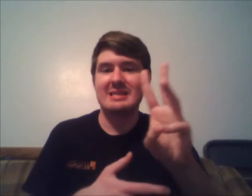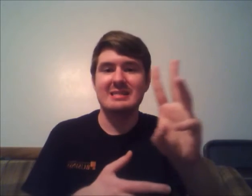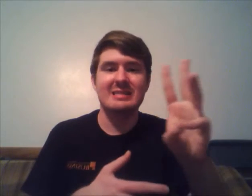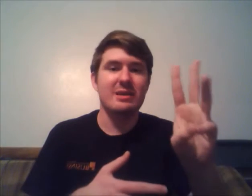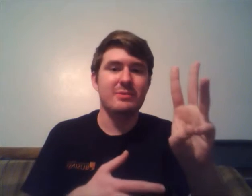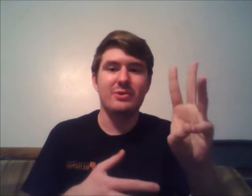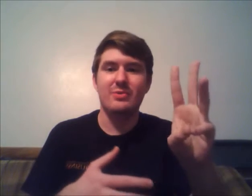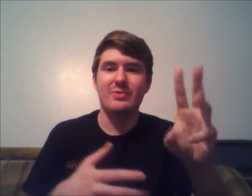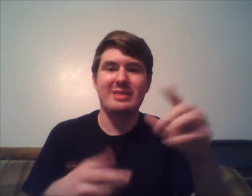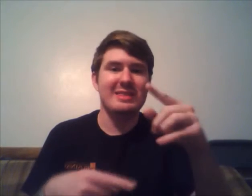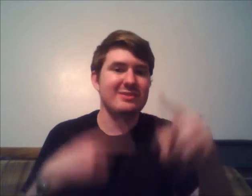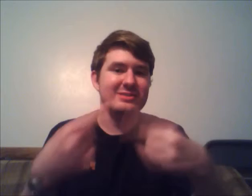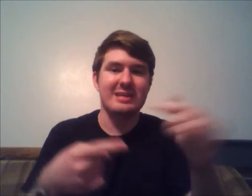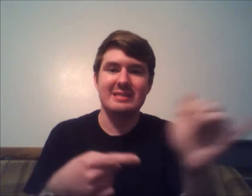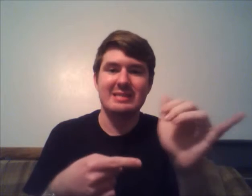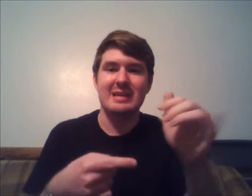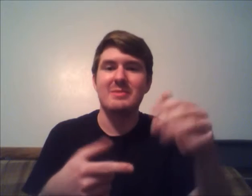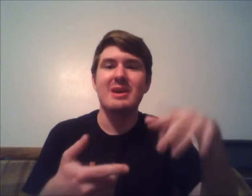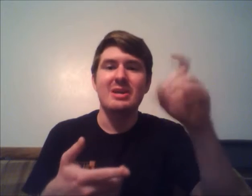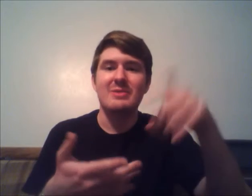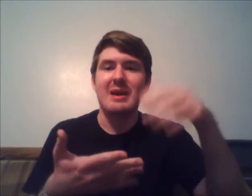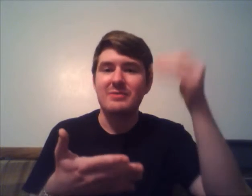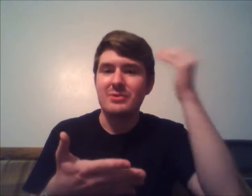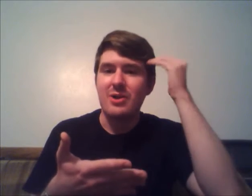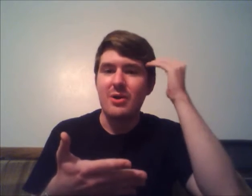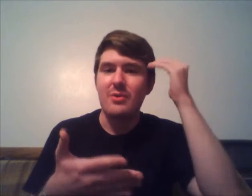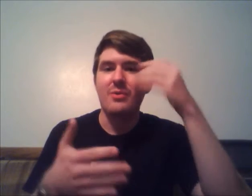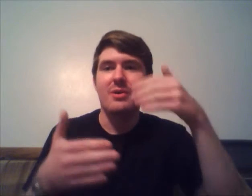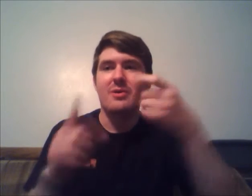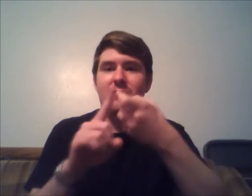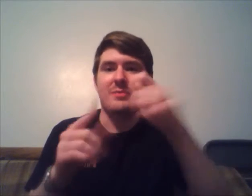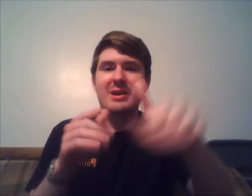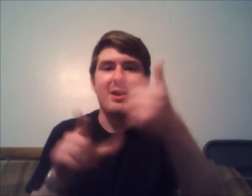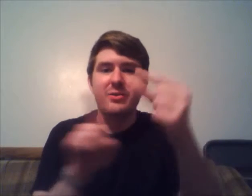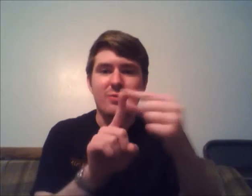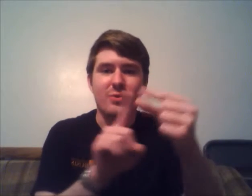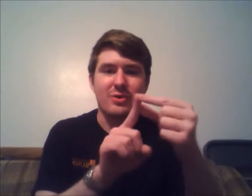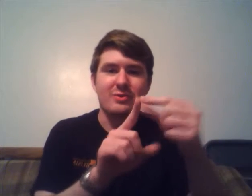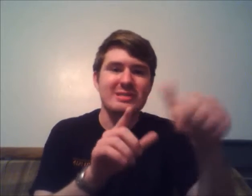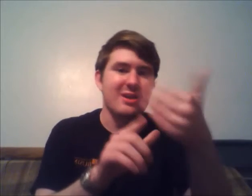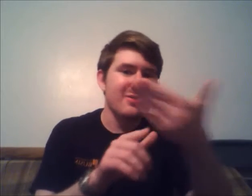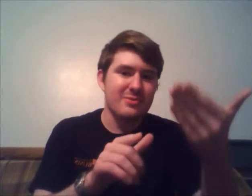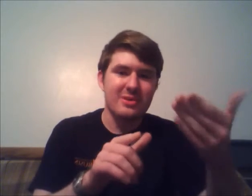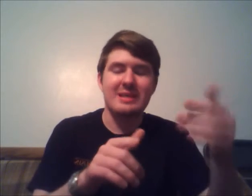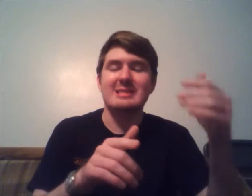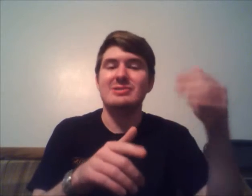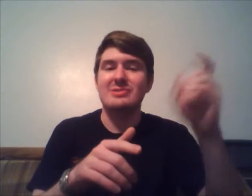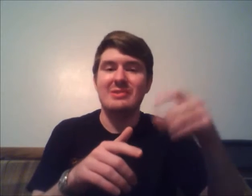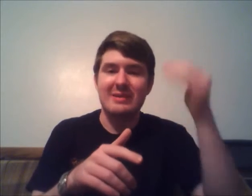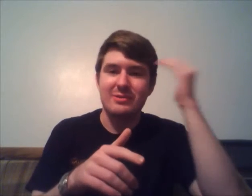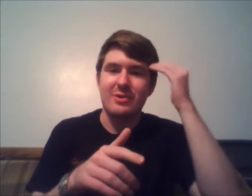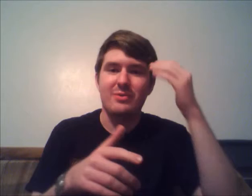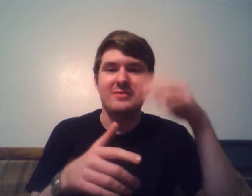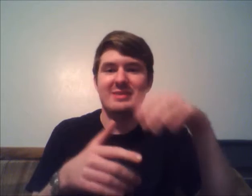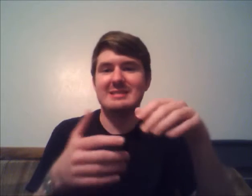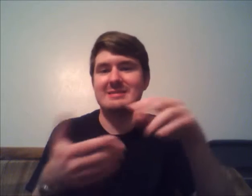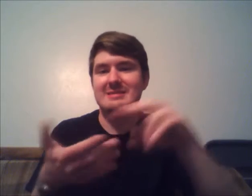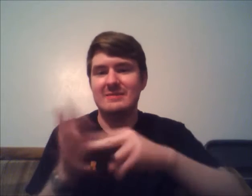and W, they're signed the same. You have to know from the other words and other things, you have to know if you